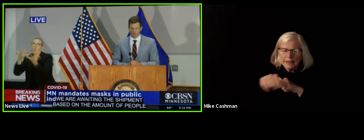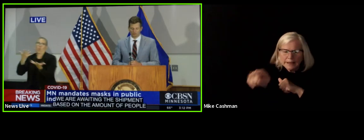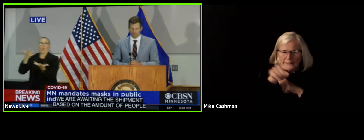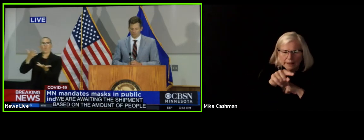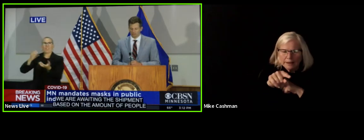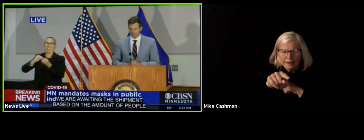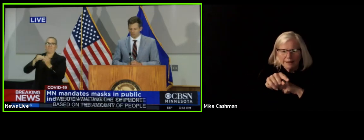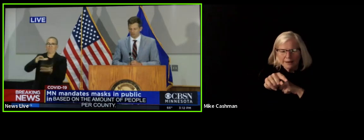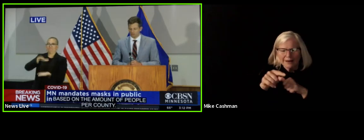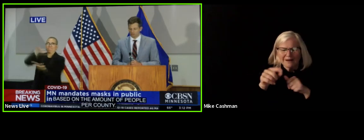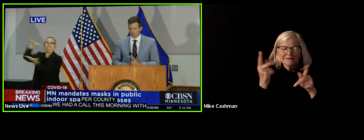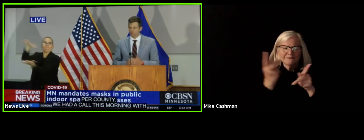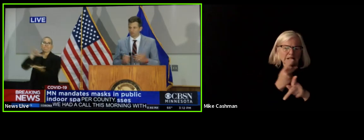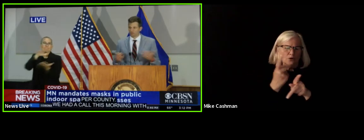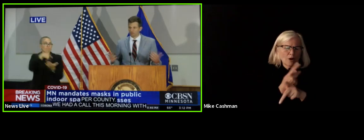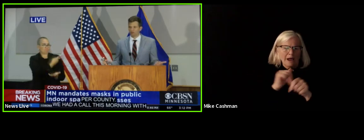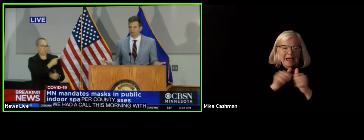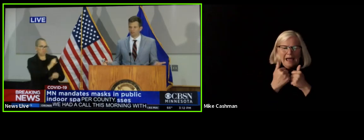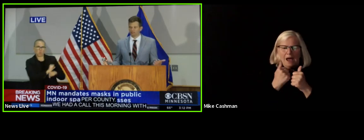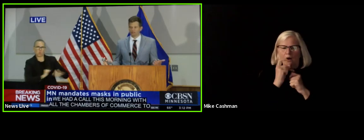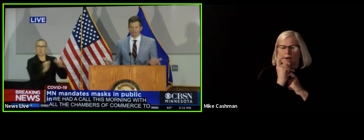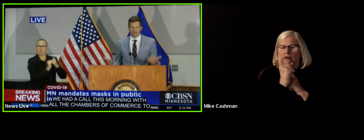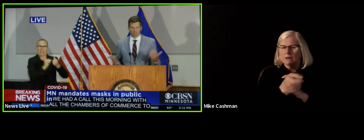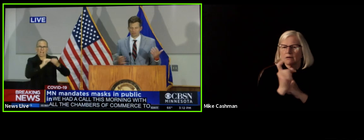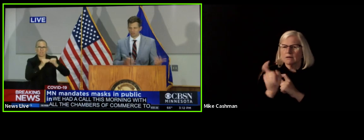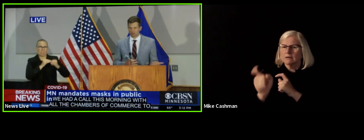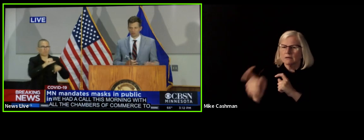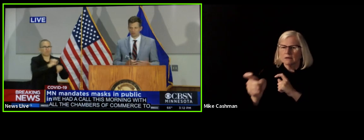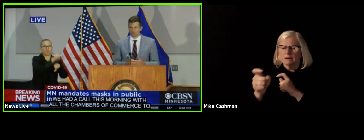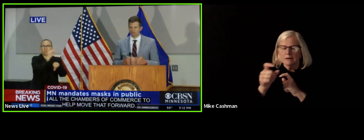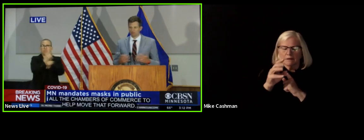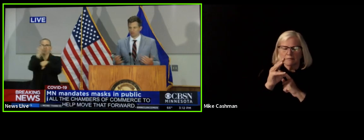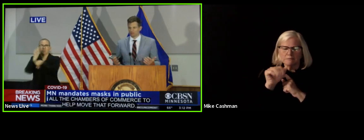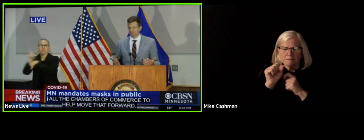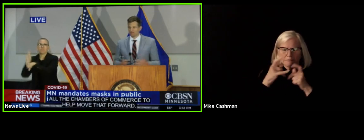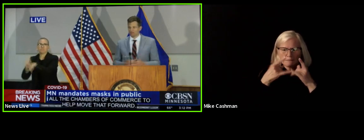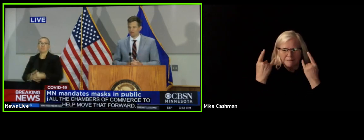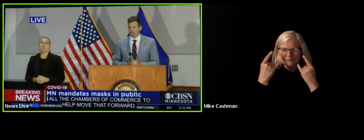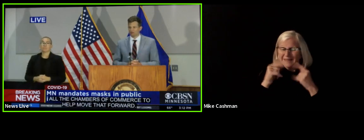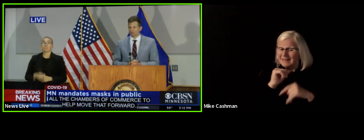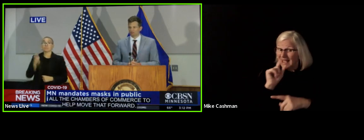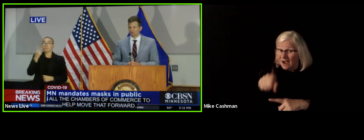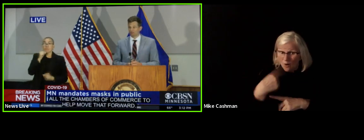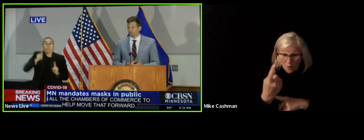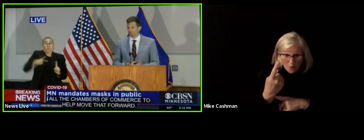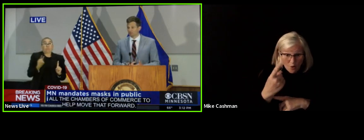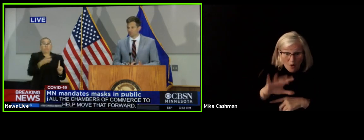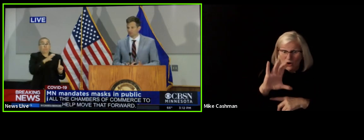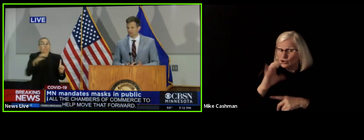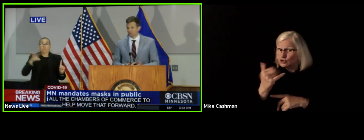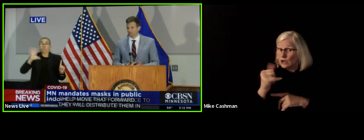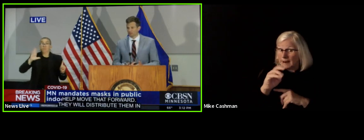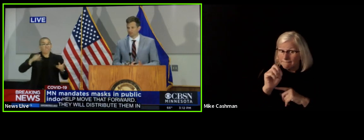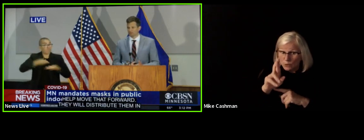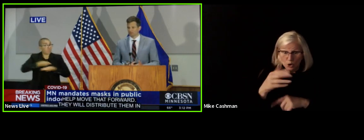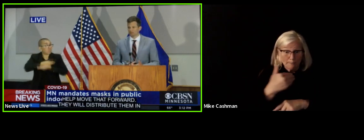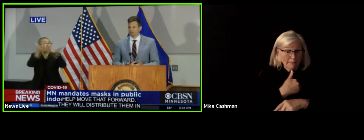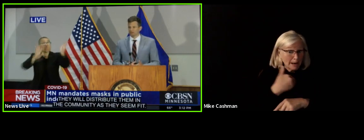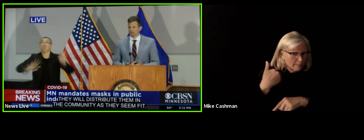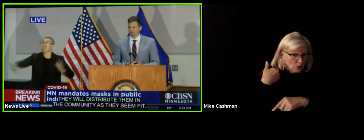They'll distribute them in their communities they see fit, not just to chamber members, but to everybody. We've also worked with ethnic chambers of commerce to make